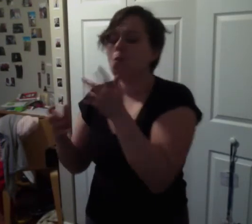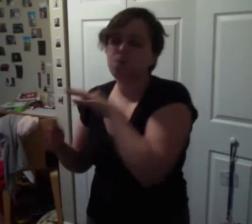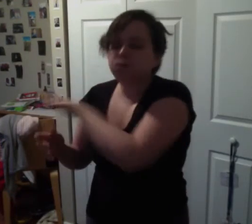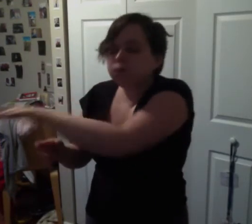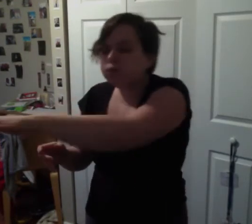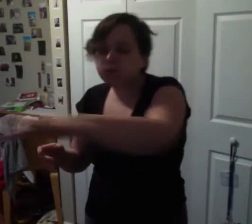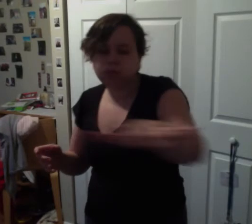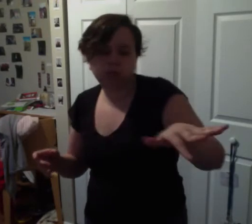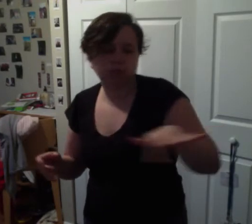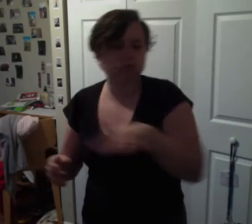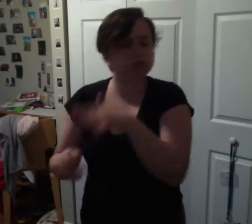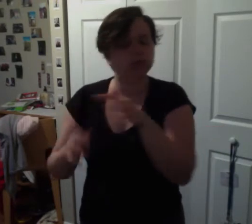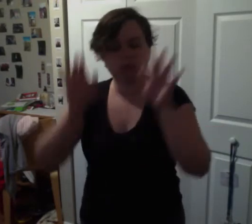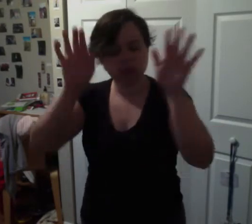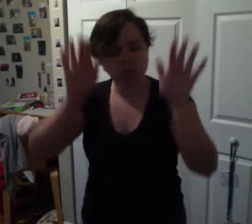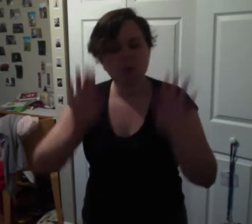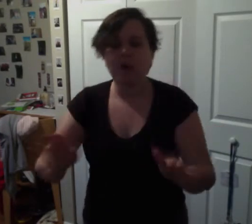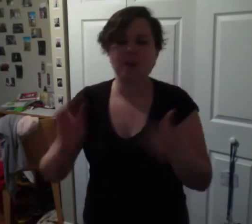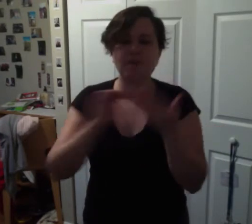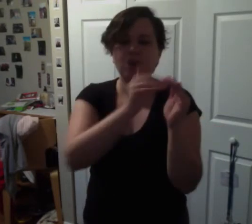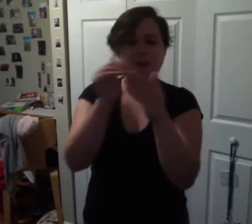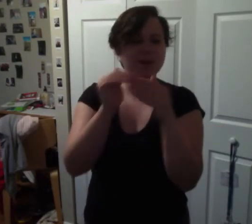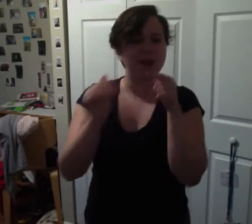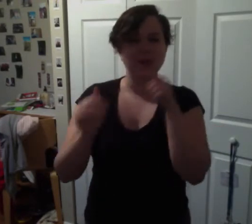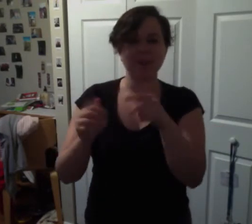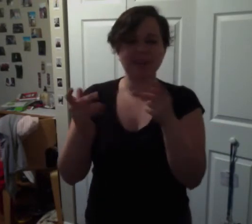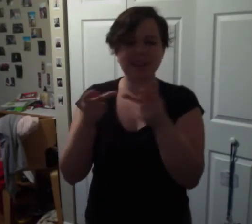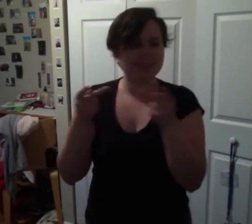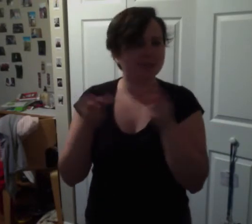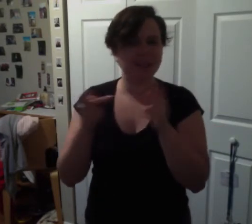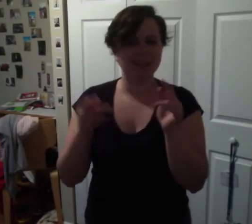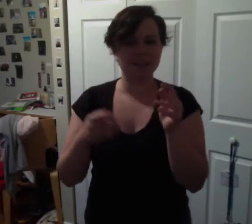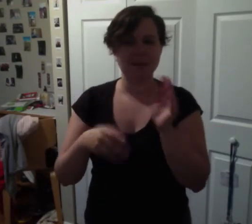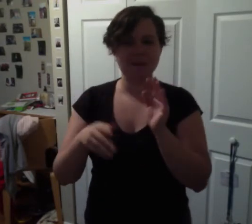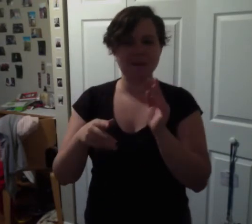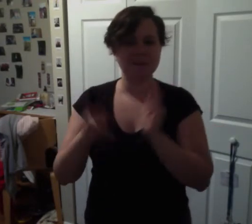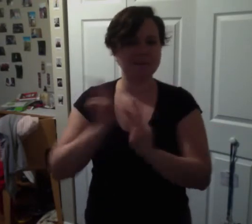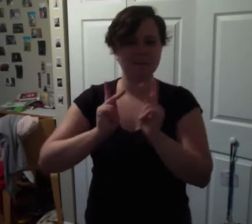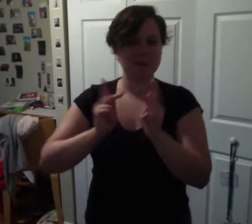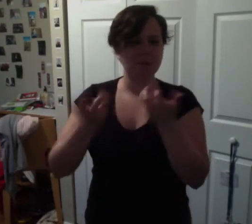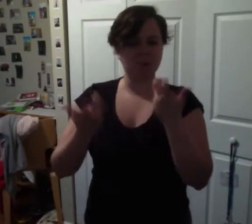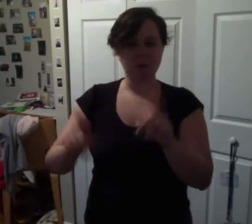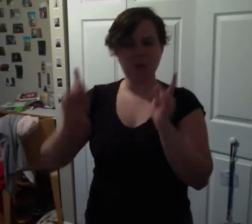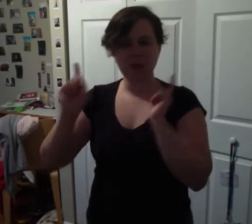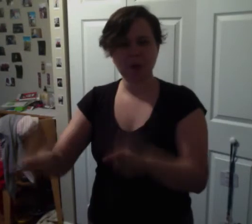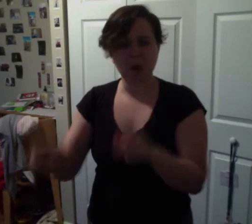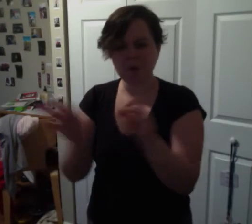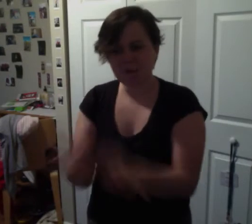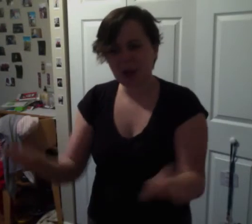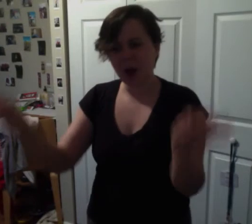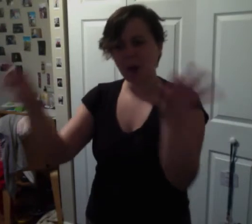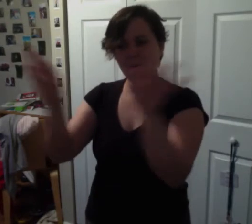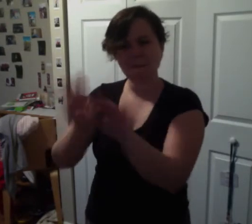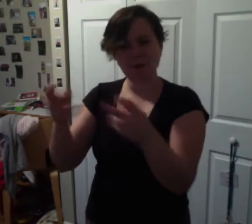that this place where people never wanted to be would become a kind of an important destination for folk from all over the country and